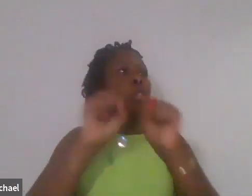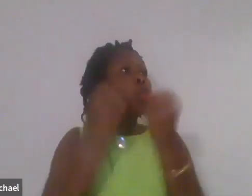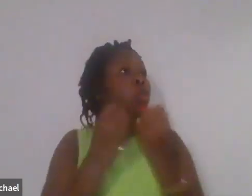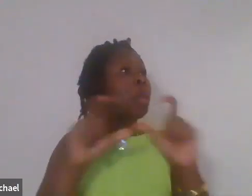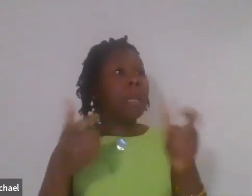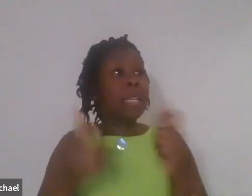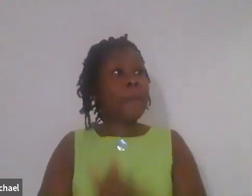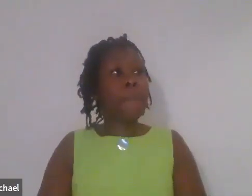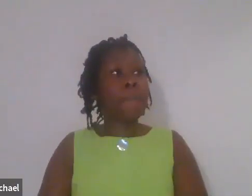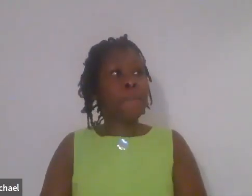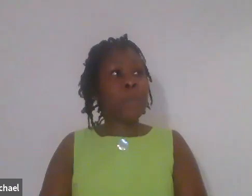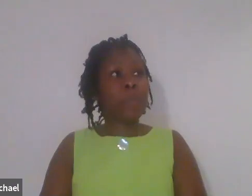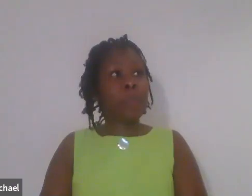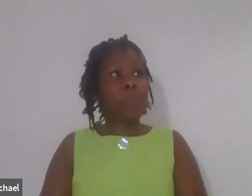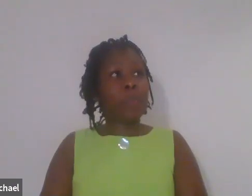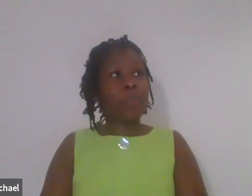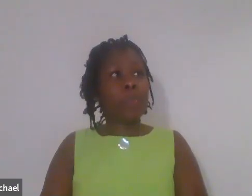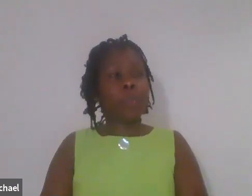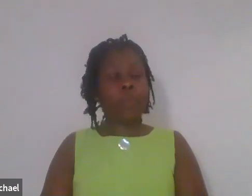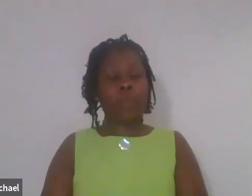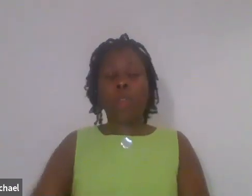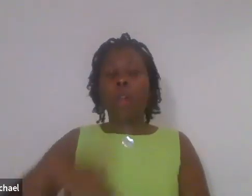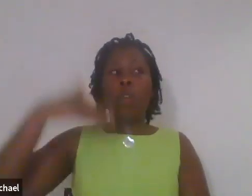which message am I posting for people to read?